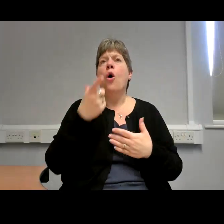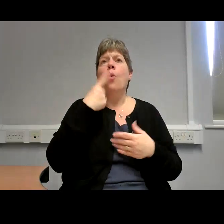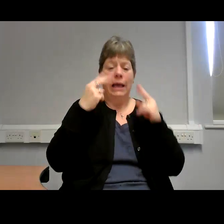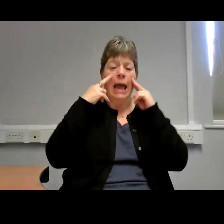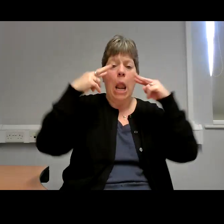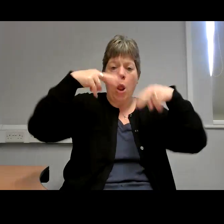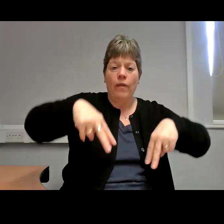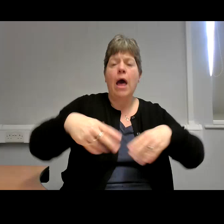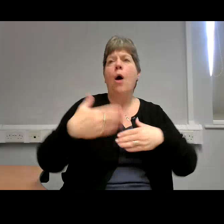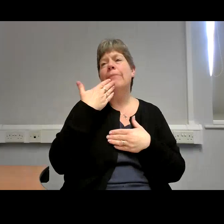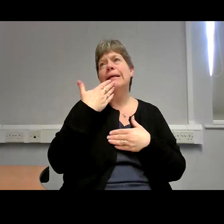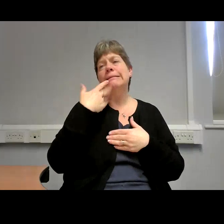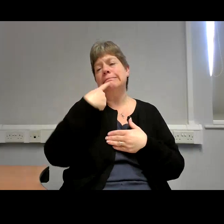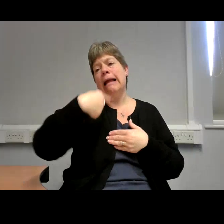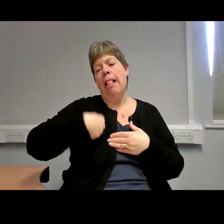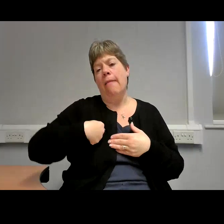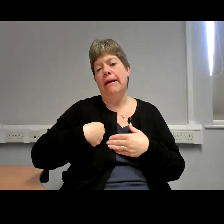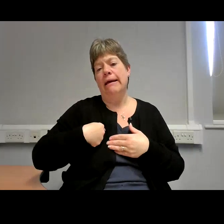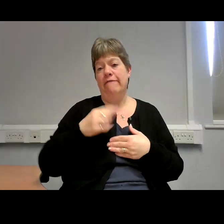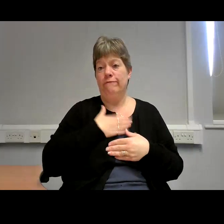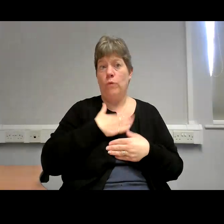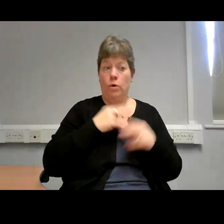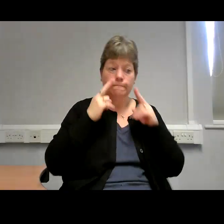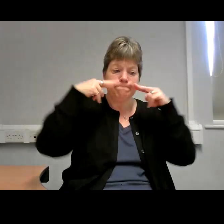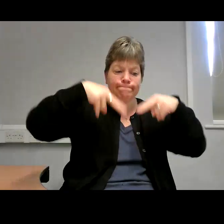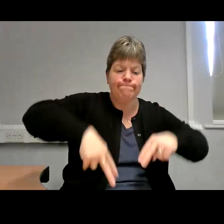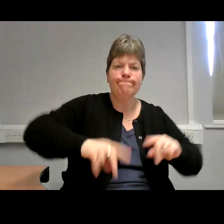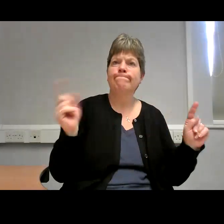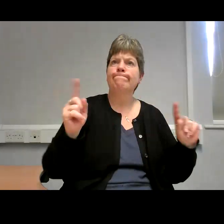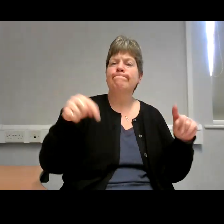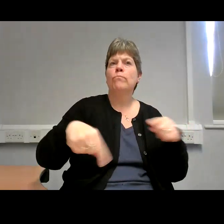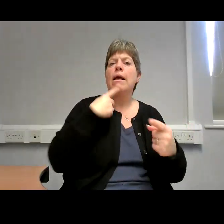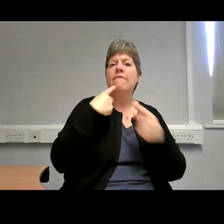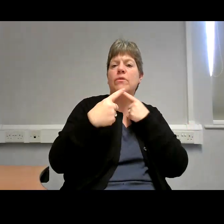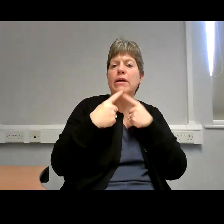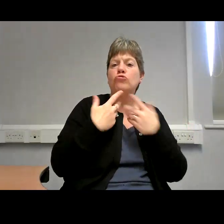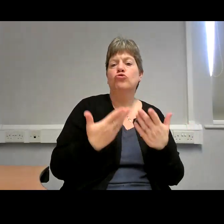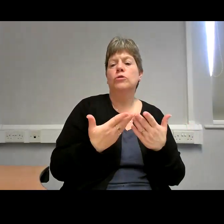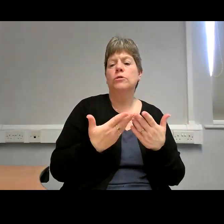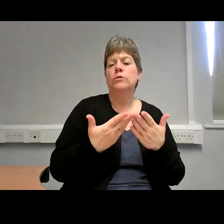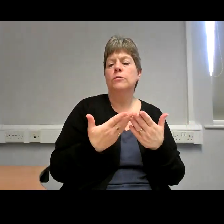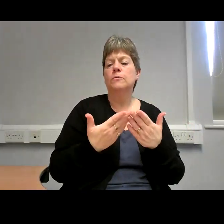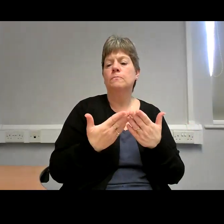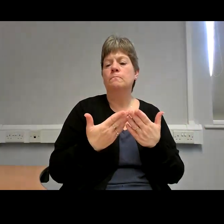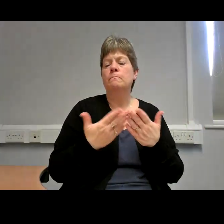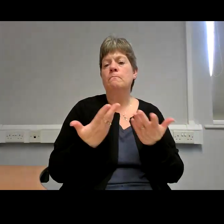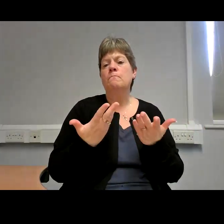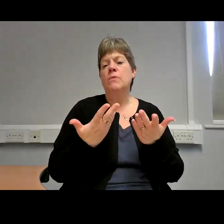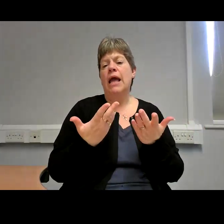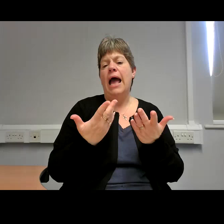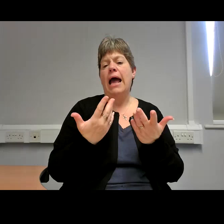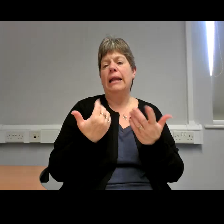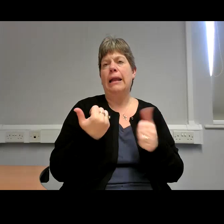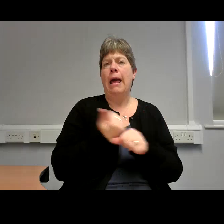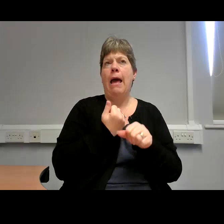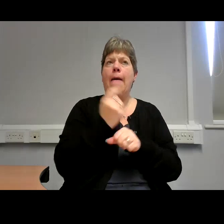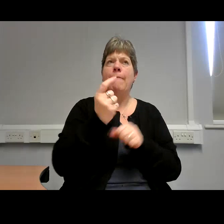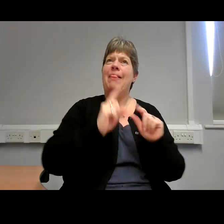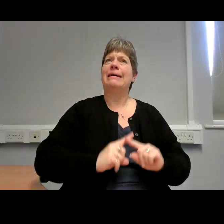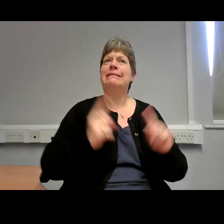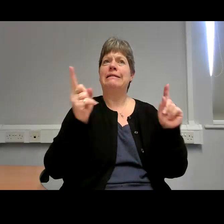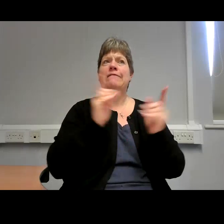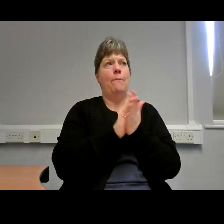So please let me know if you would like us to look at that information and you know, make that a bit different so it's better